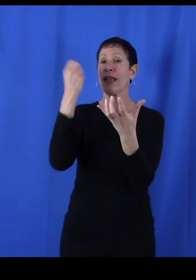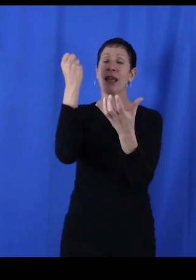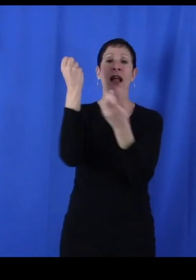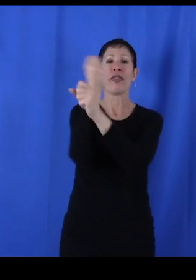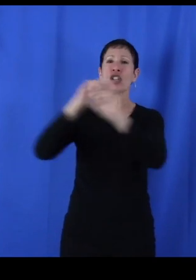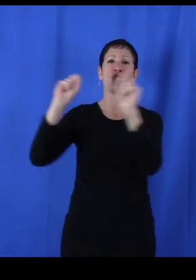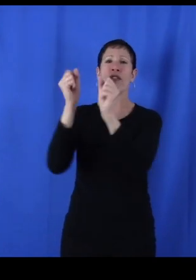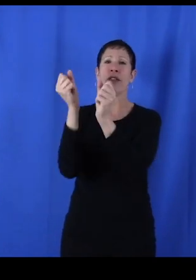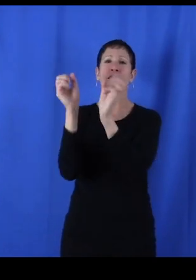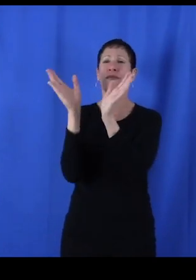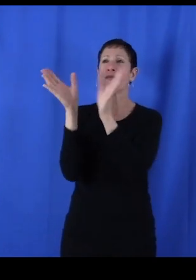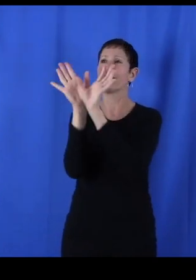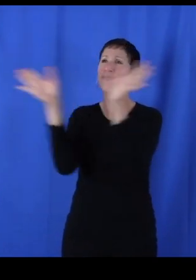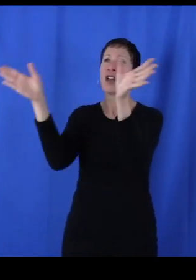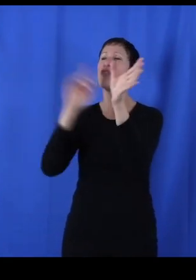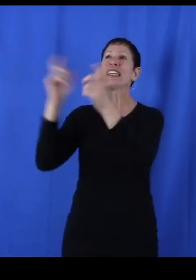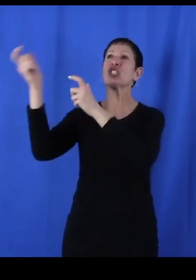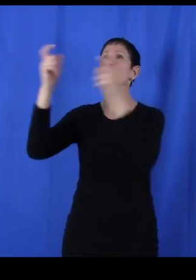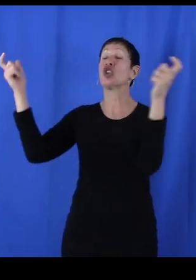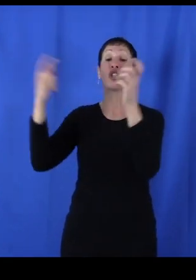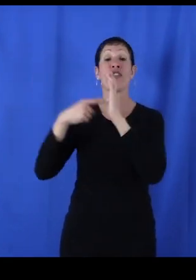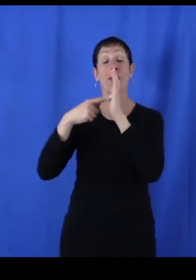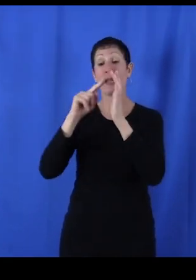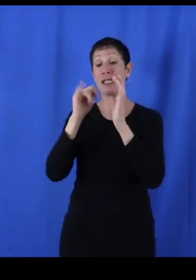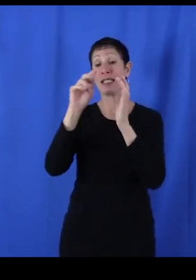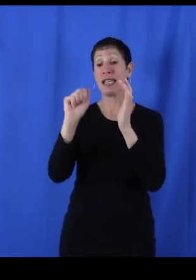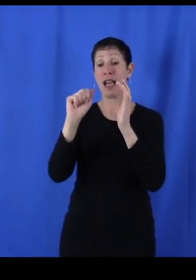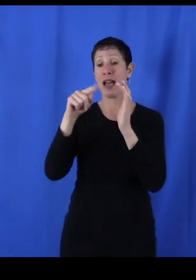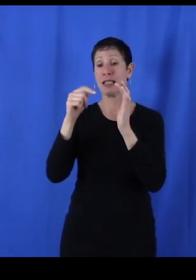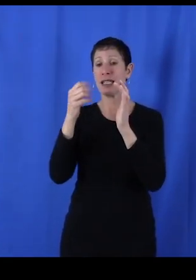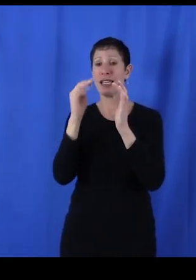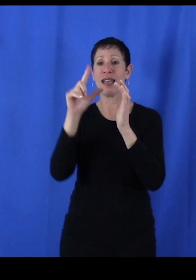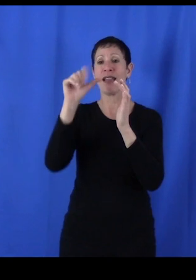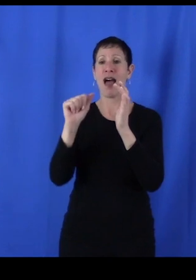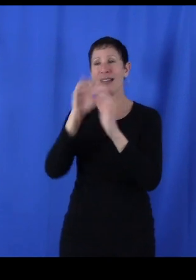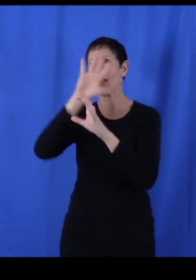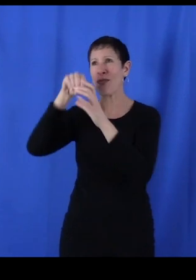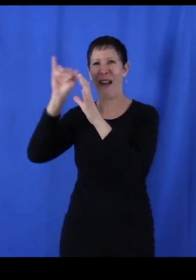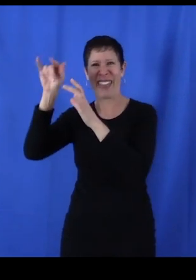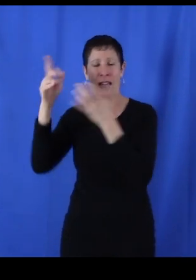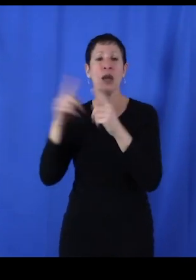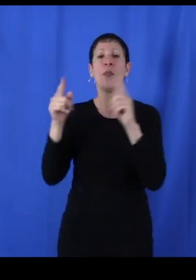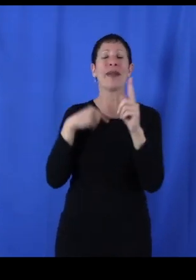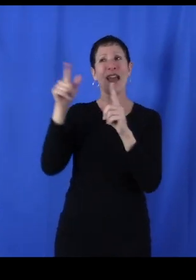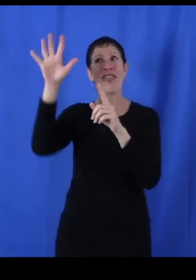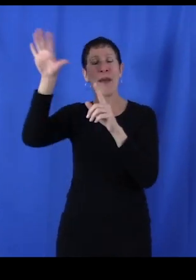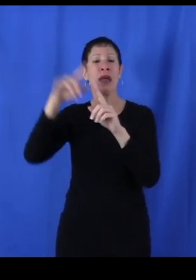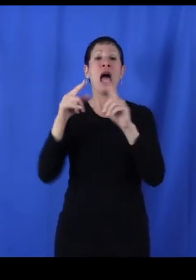different parts of the alt-right. I mean, for God's sake, Tia Tequila is part of the alt-right, right? So there's that part, but then there's like